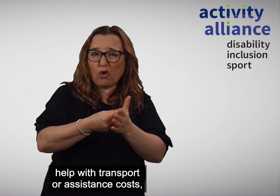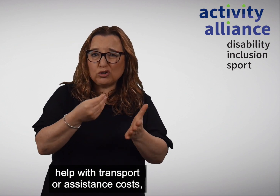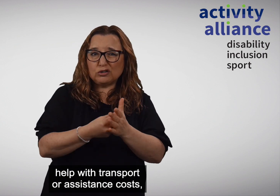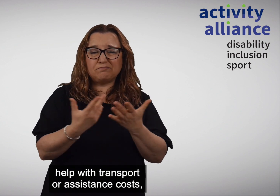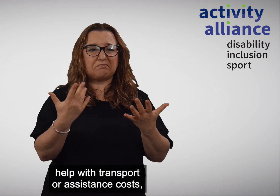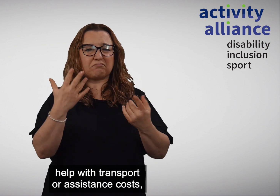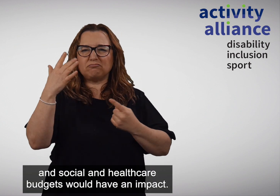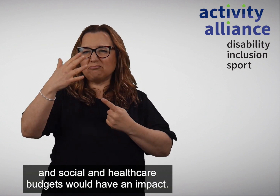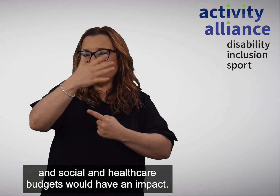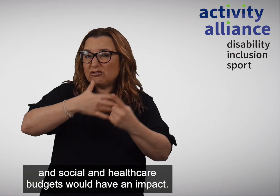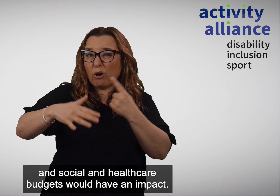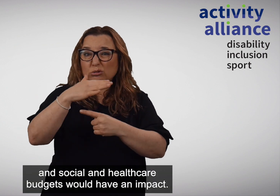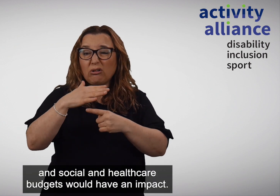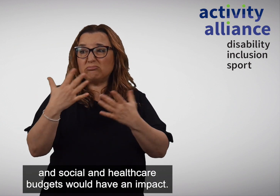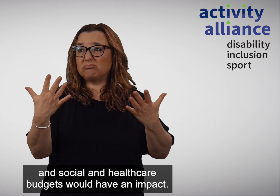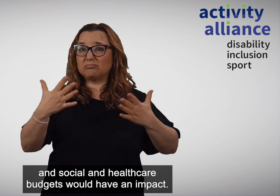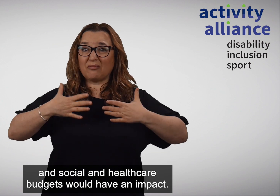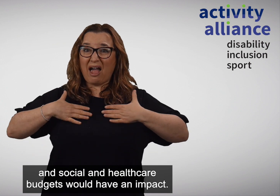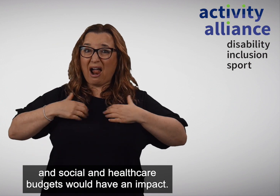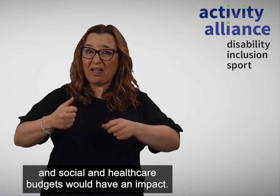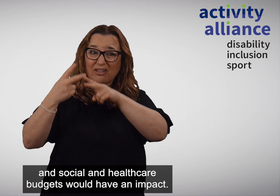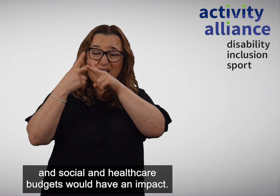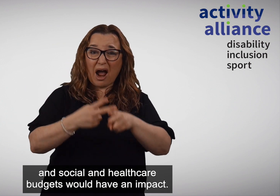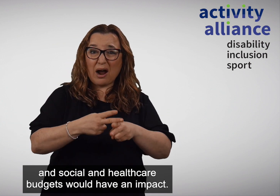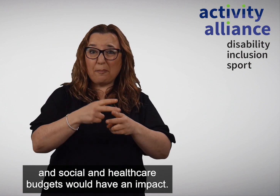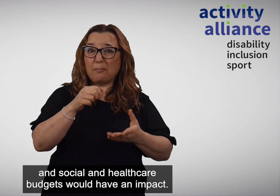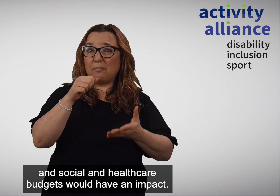and social and healthcare budgets would have an impact.